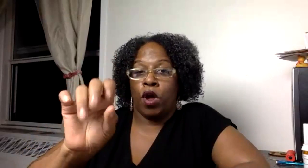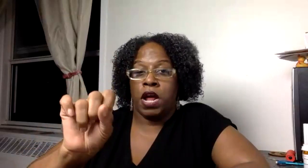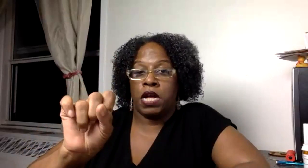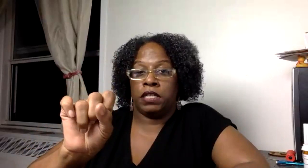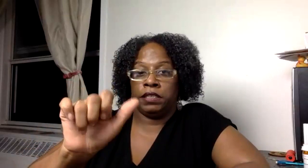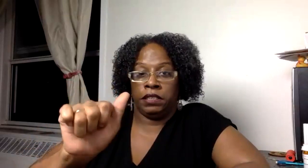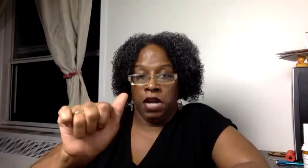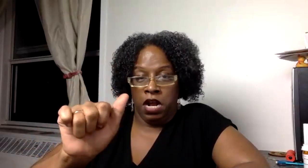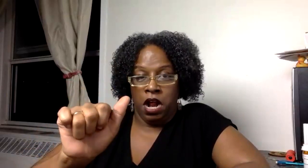We're letting Marcelette know.